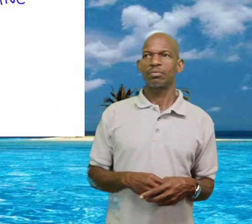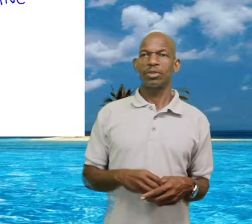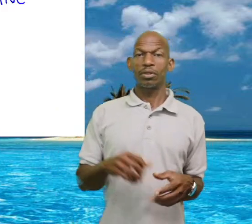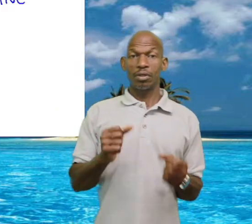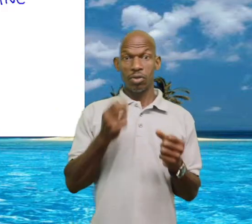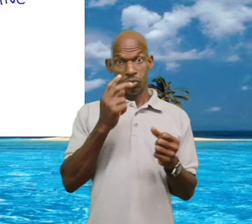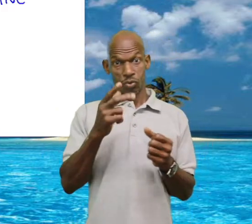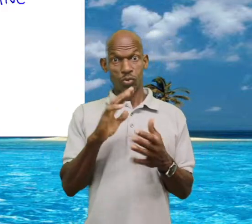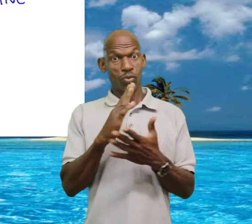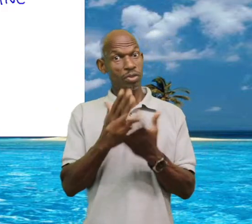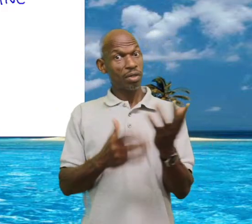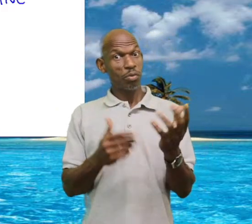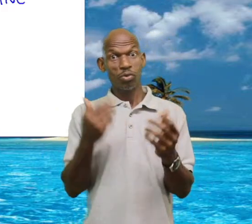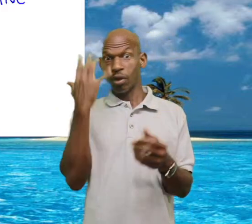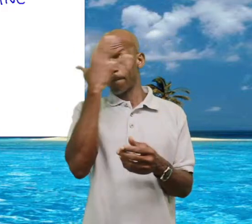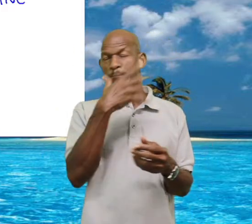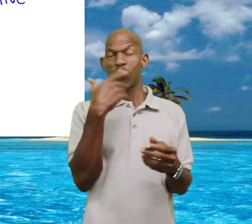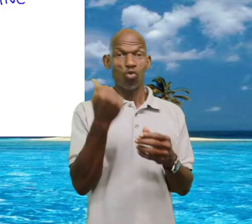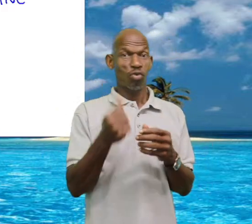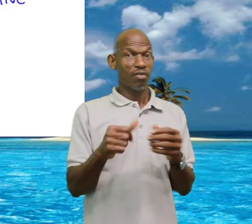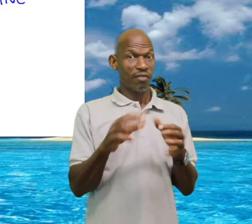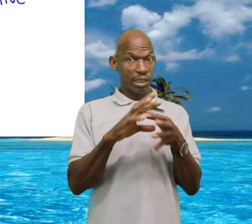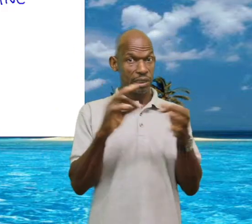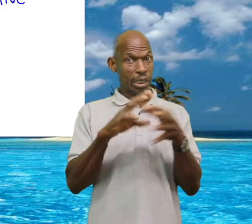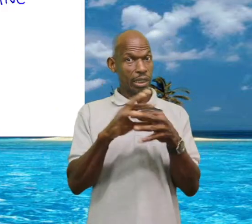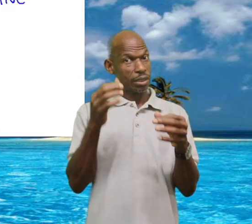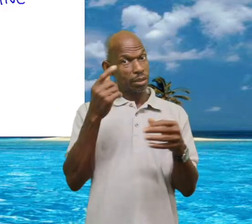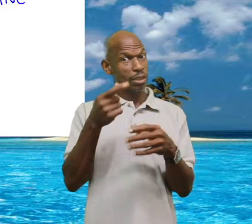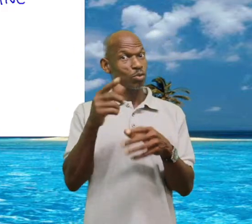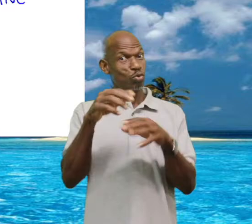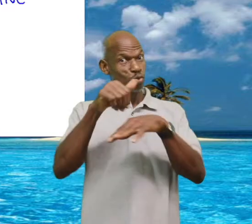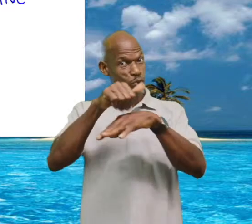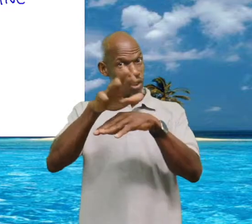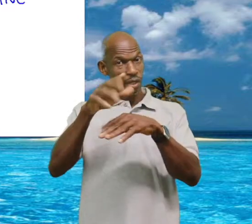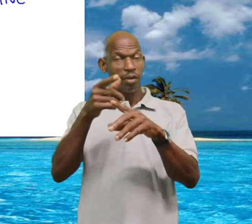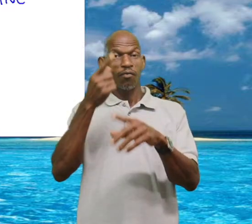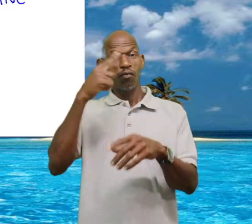home lesson. So we can have the adjective blue.